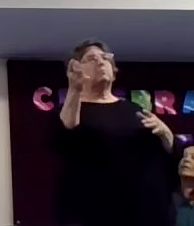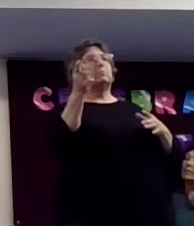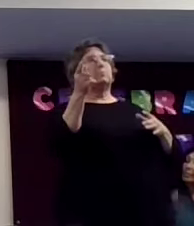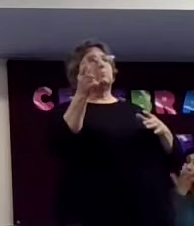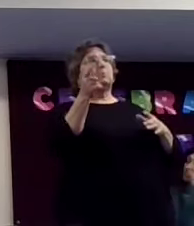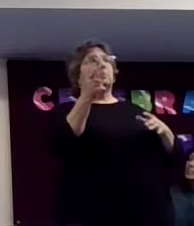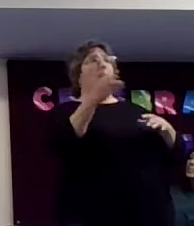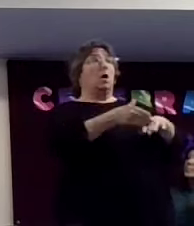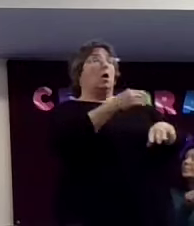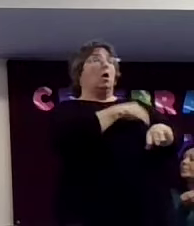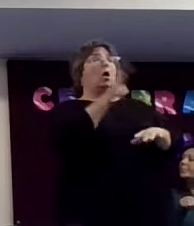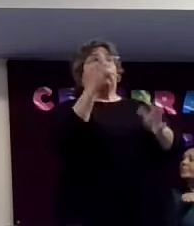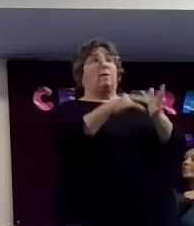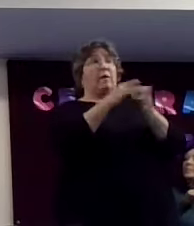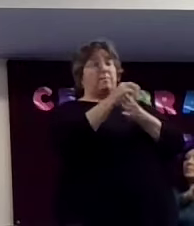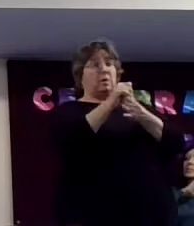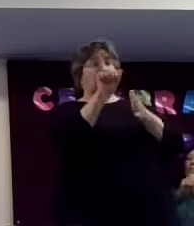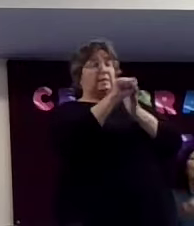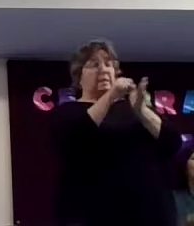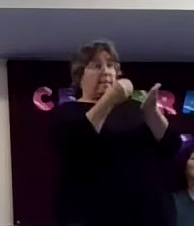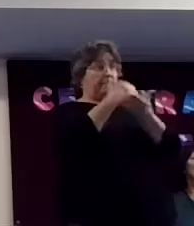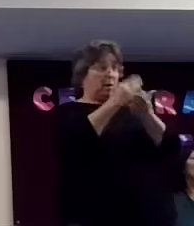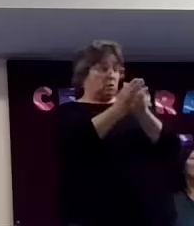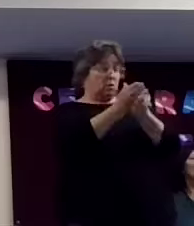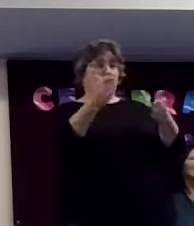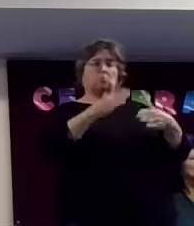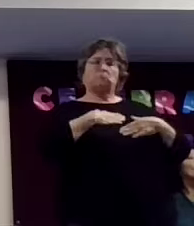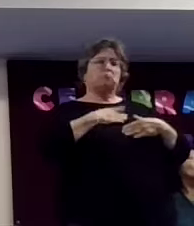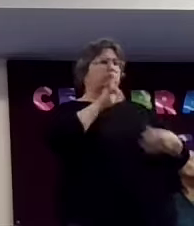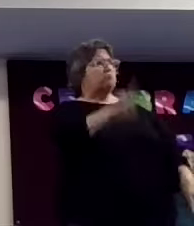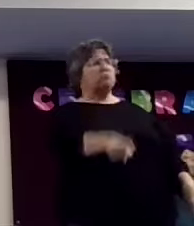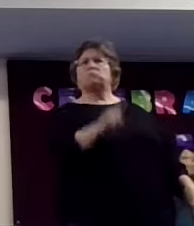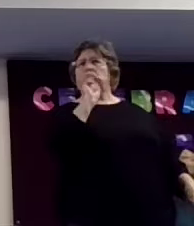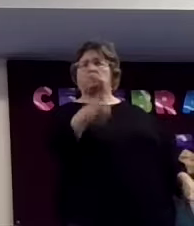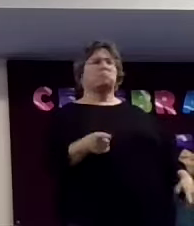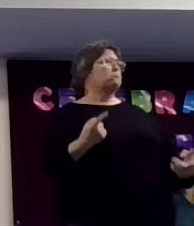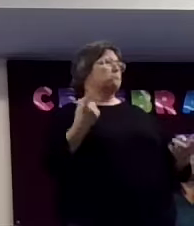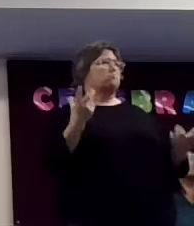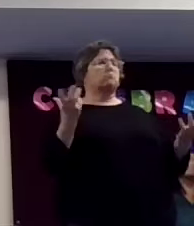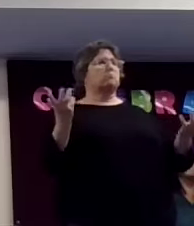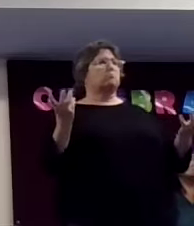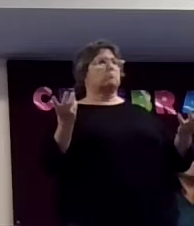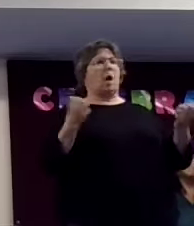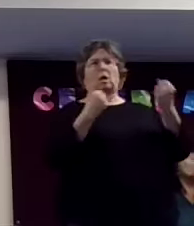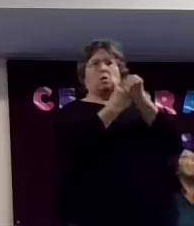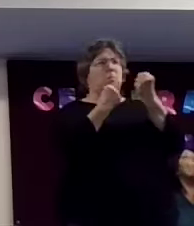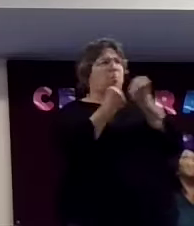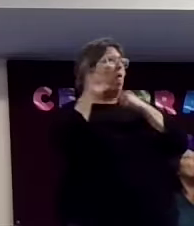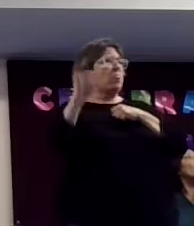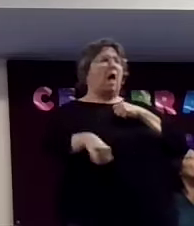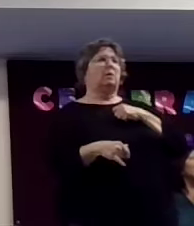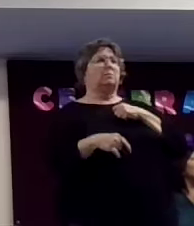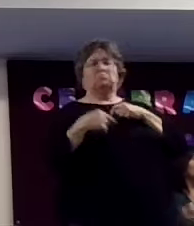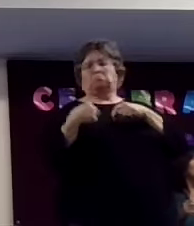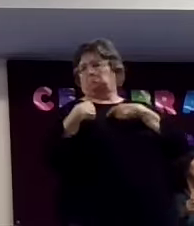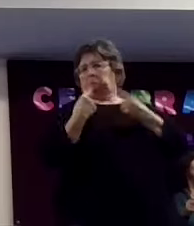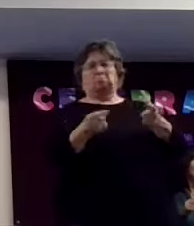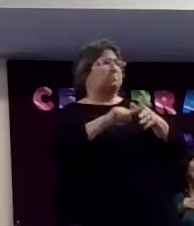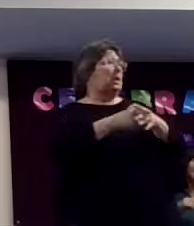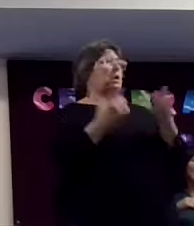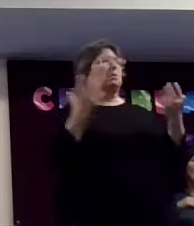increase to 25 million in the state budget? No, absolutely, absolutely. I would be supportive of that from day